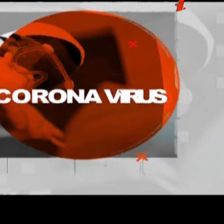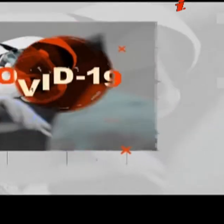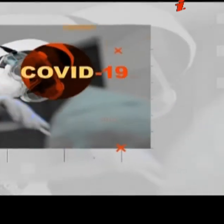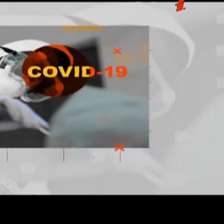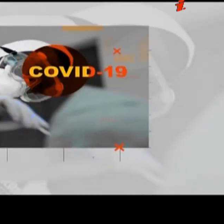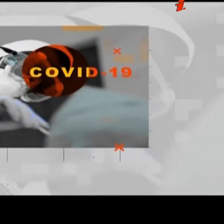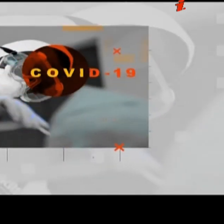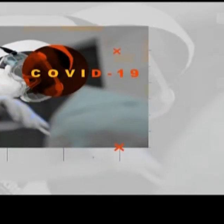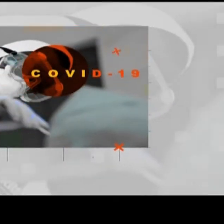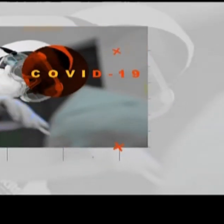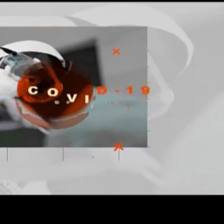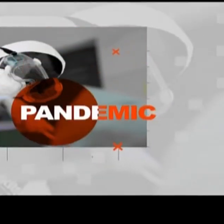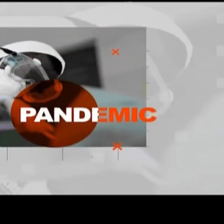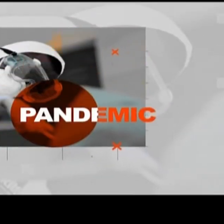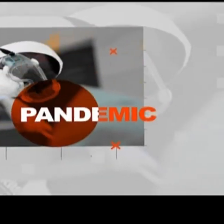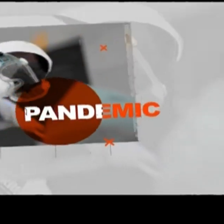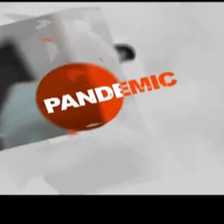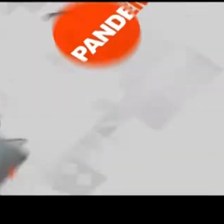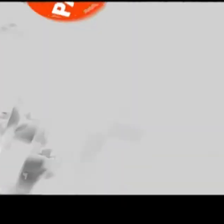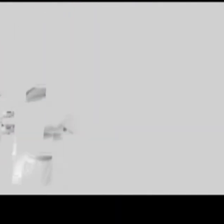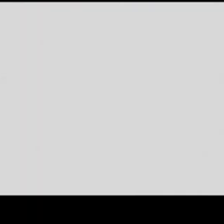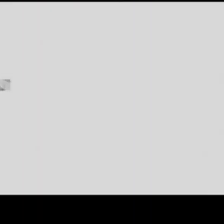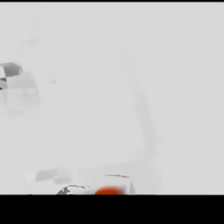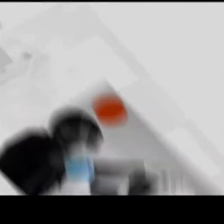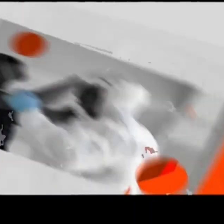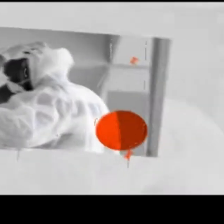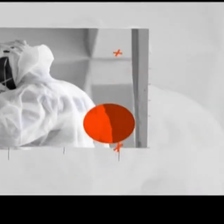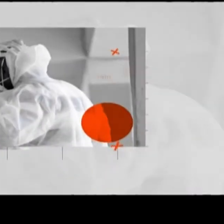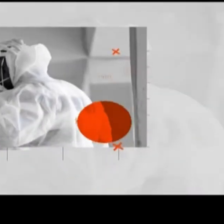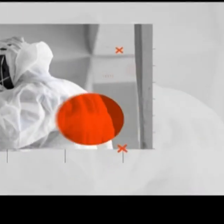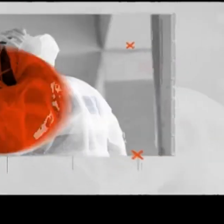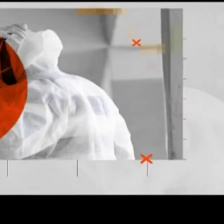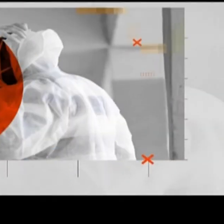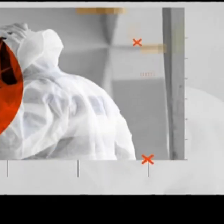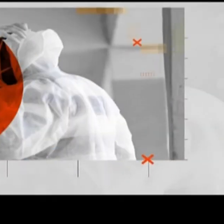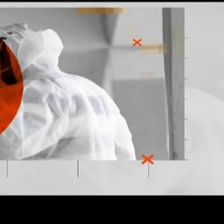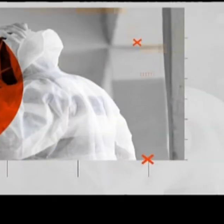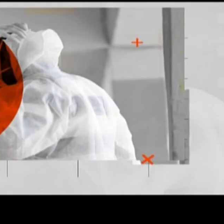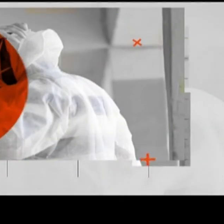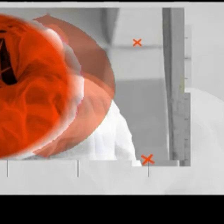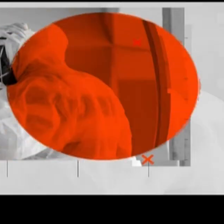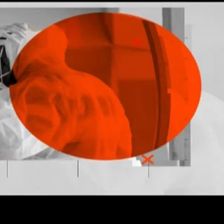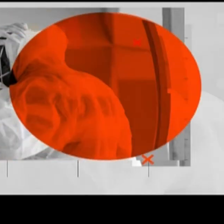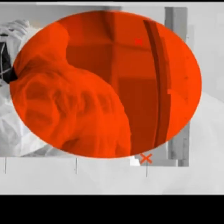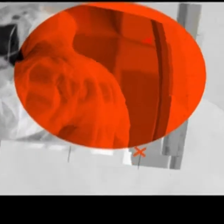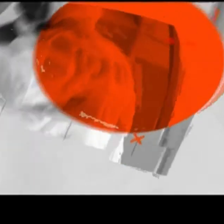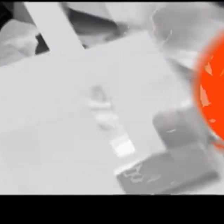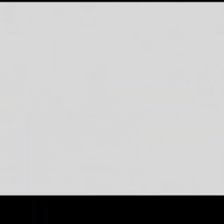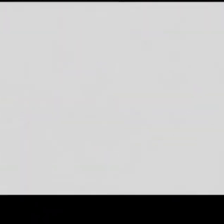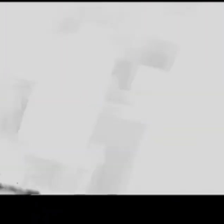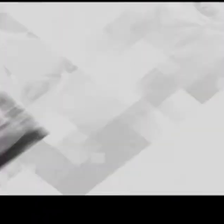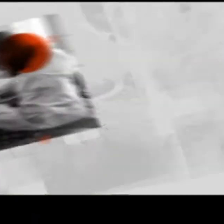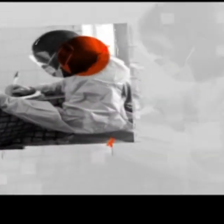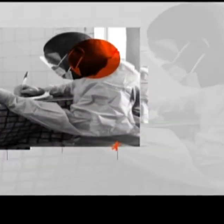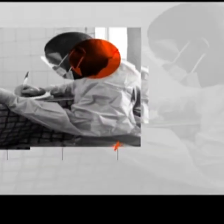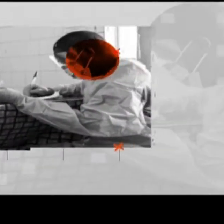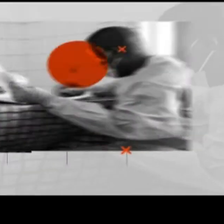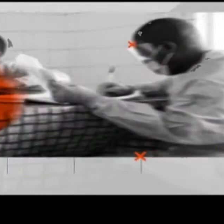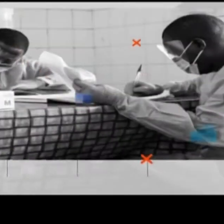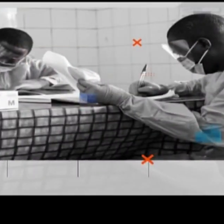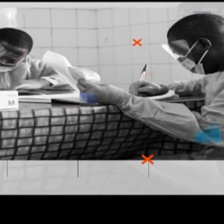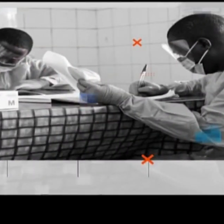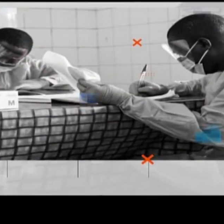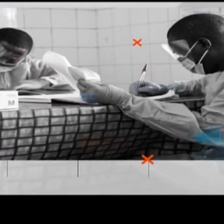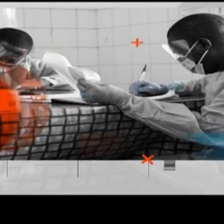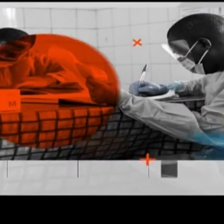The number of the COVID-19 cases in Nigeria is increasing daily, with many more tests ongoing. The battle of